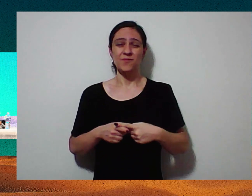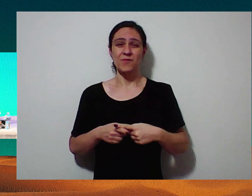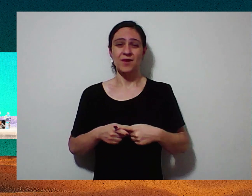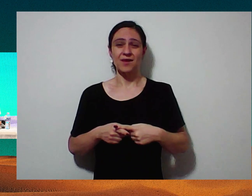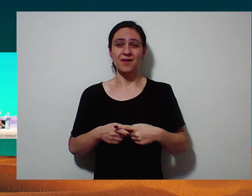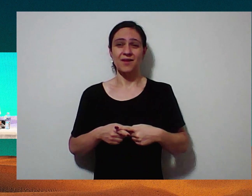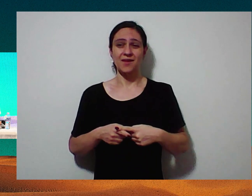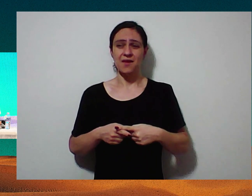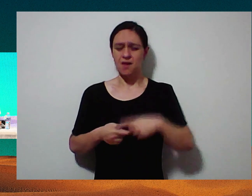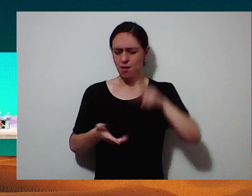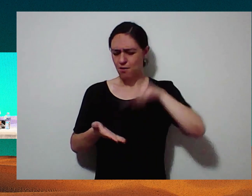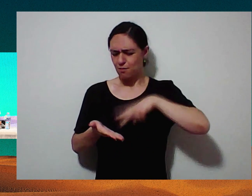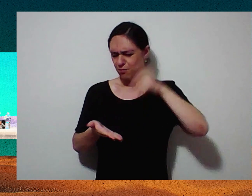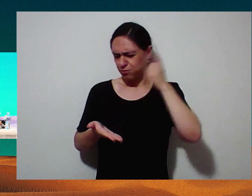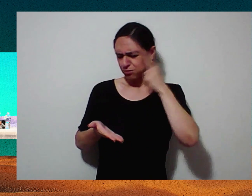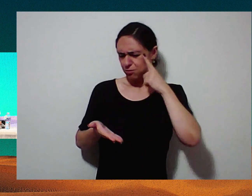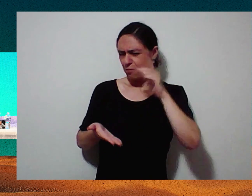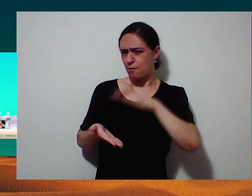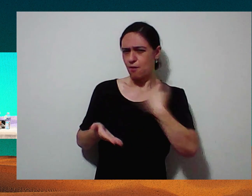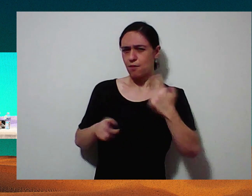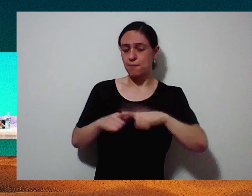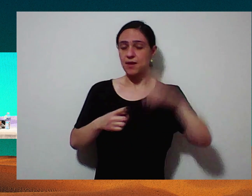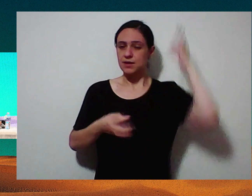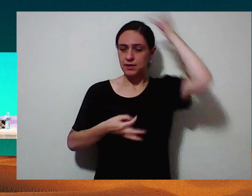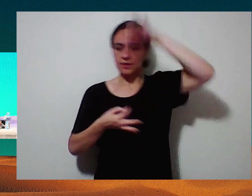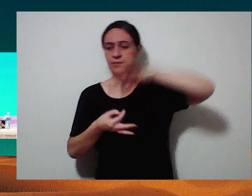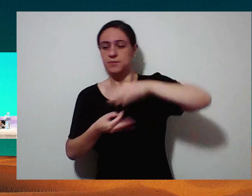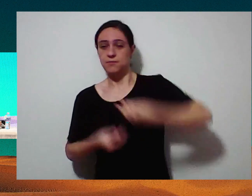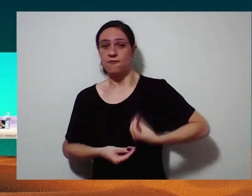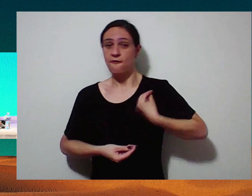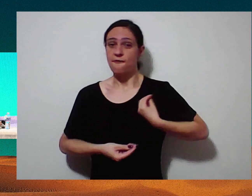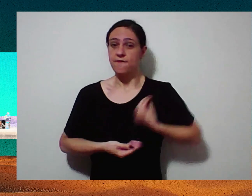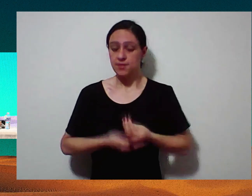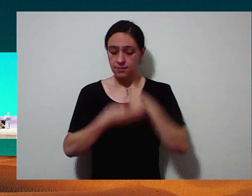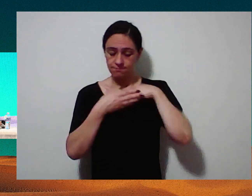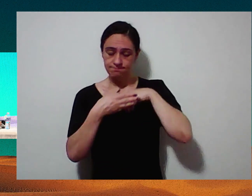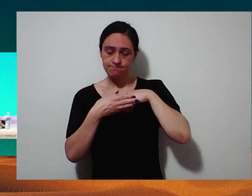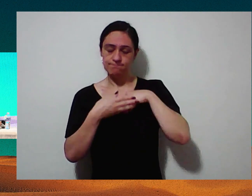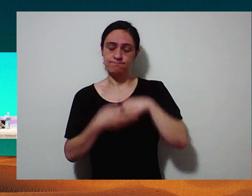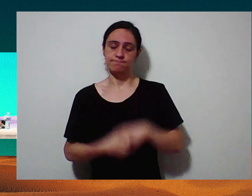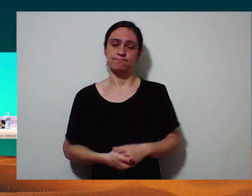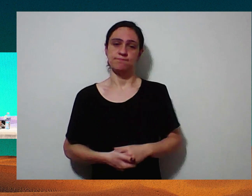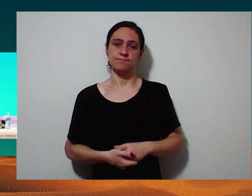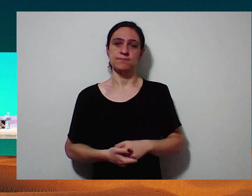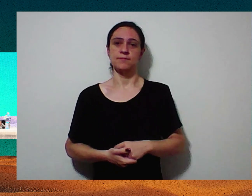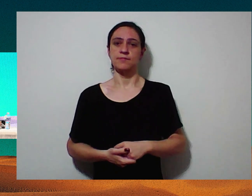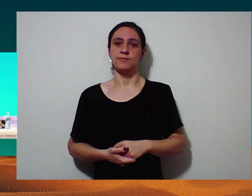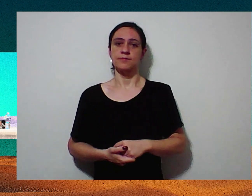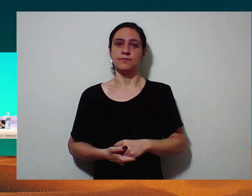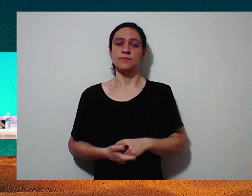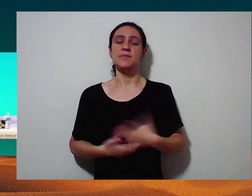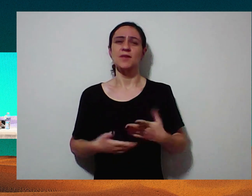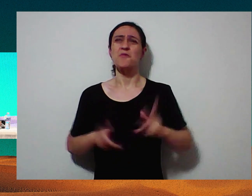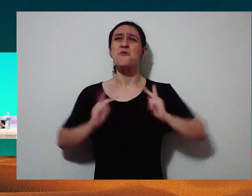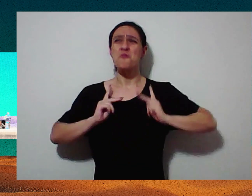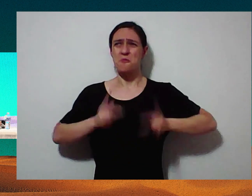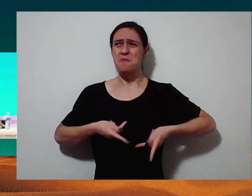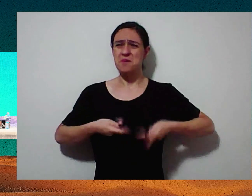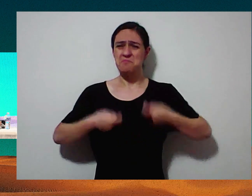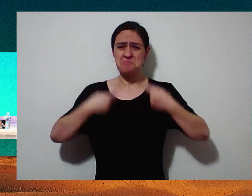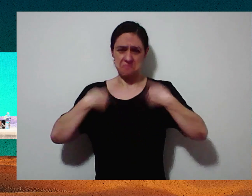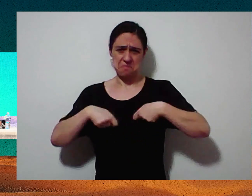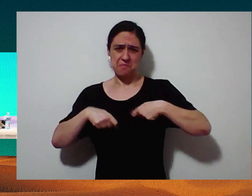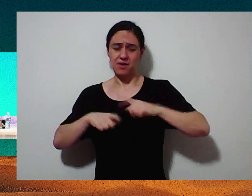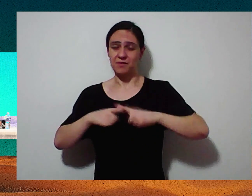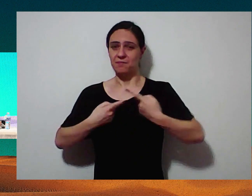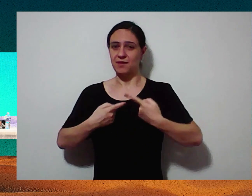of the letter, but of the Spirit, for the letter kills, but the Spirit gives life. Por maior que seja a capacidade do homem, tem capacidade da vida? No matter how